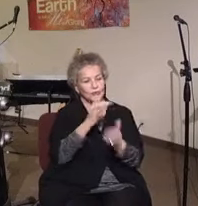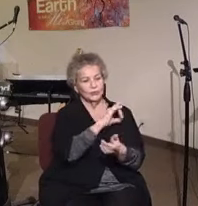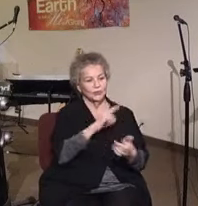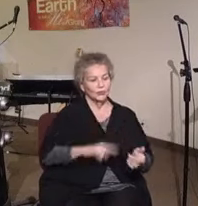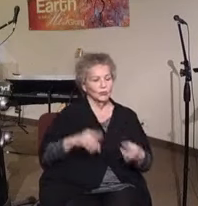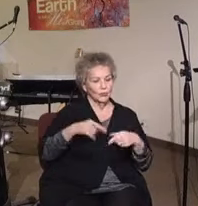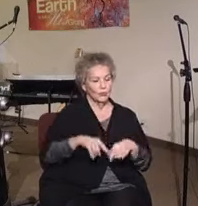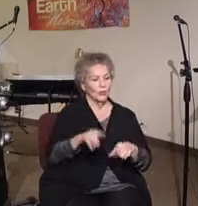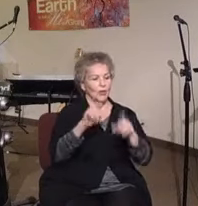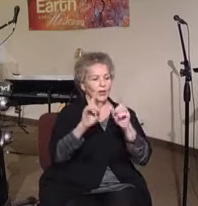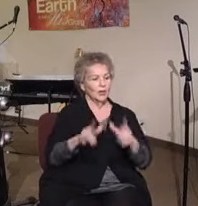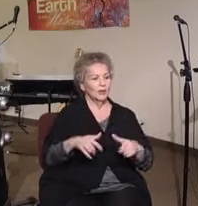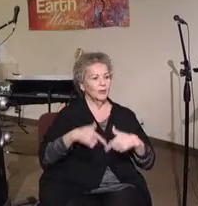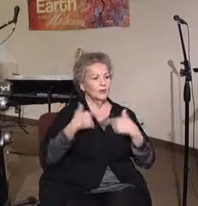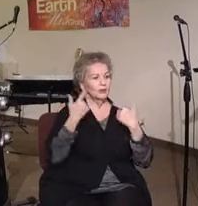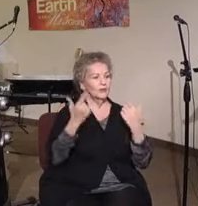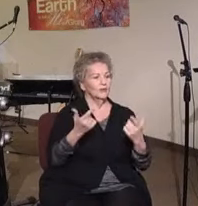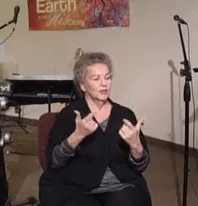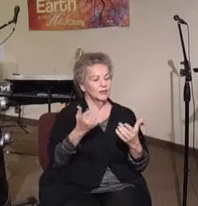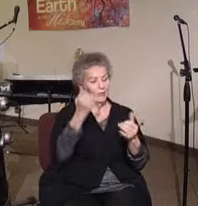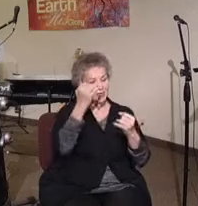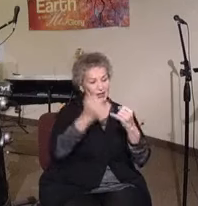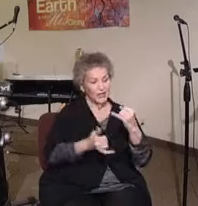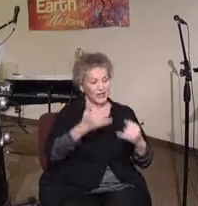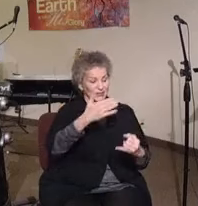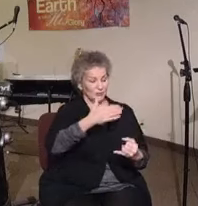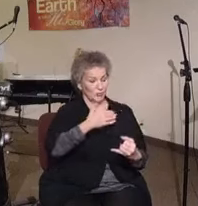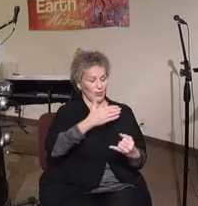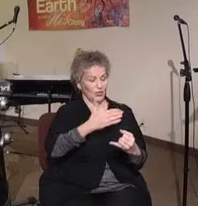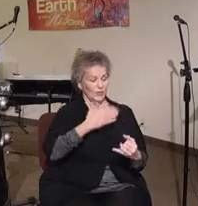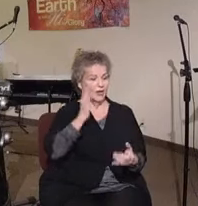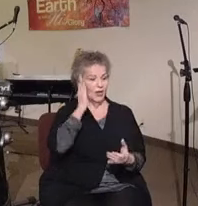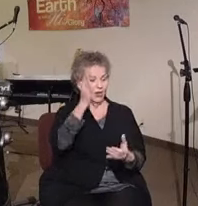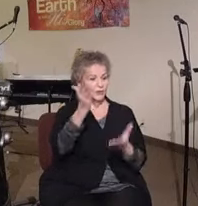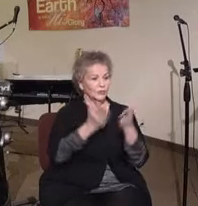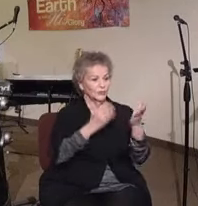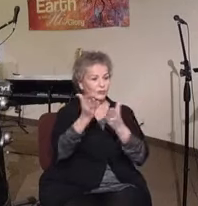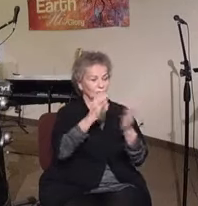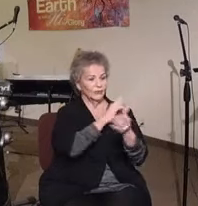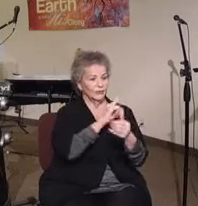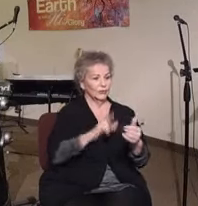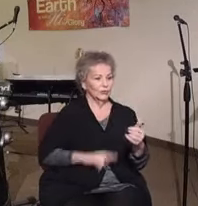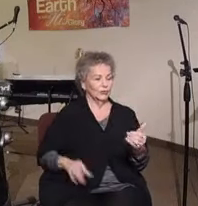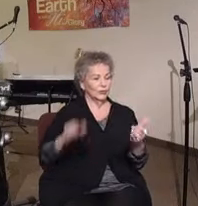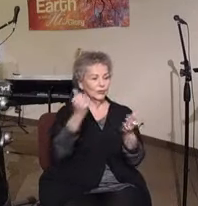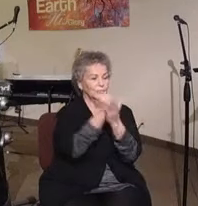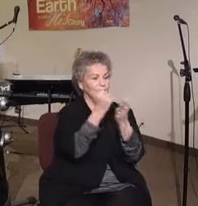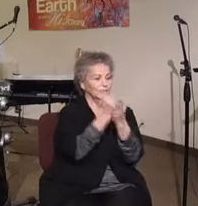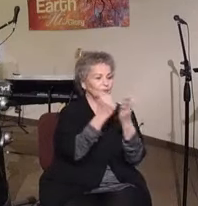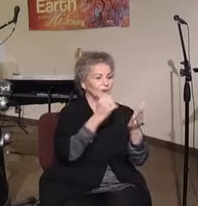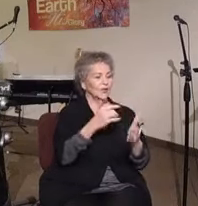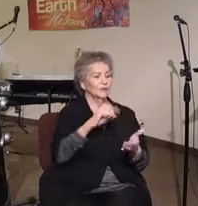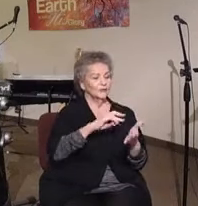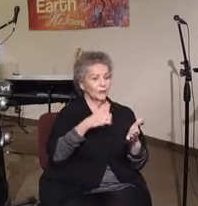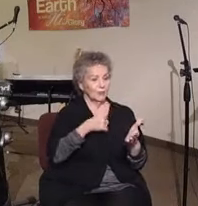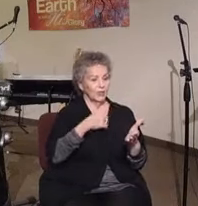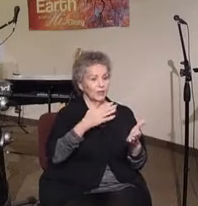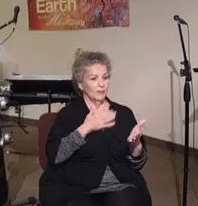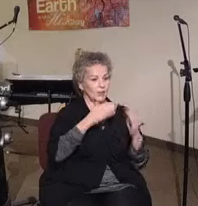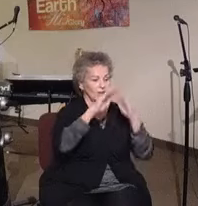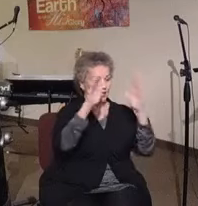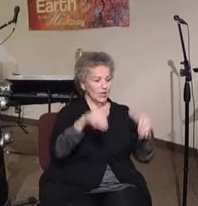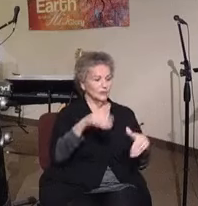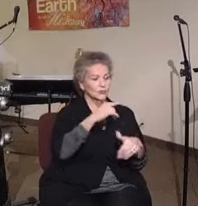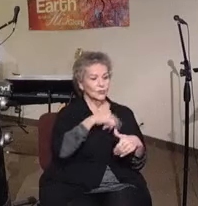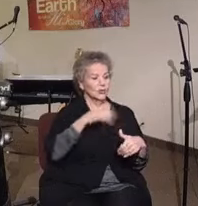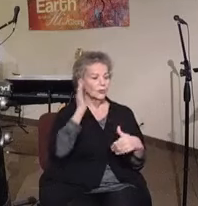going to, until I draw my last breath, I will serve the Lord. As for me and my house, we're going to